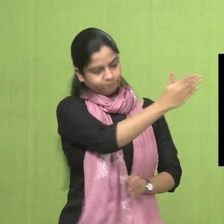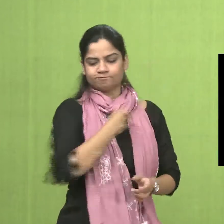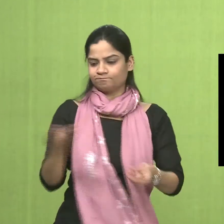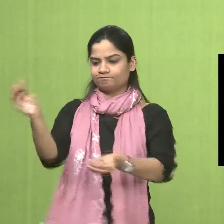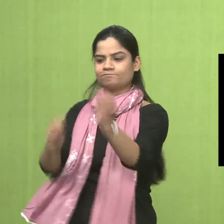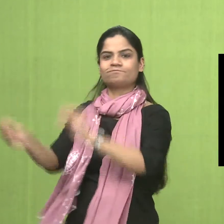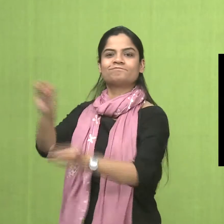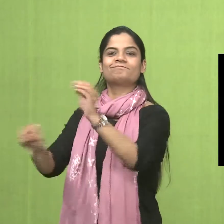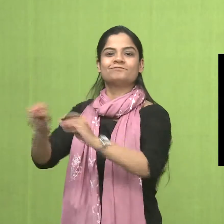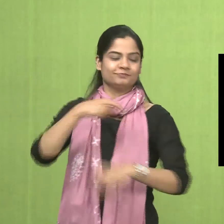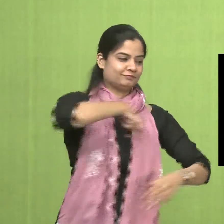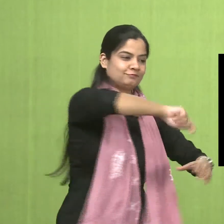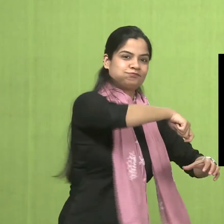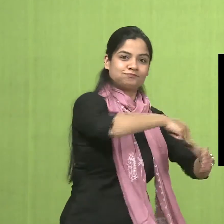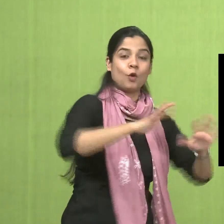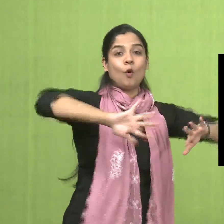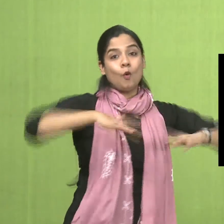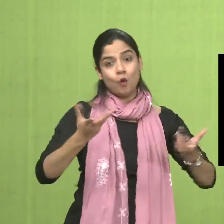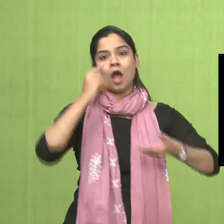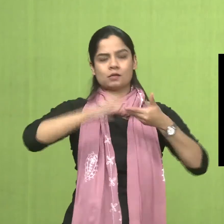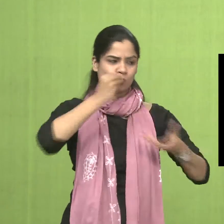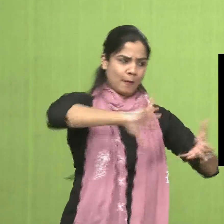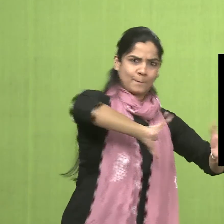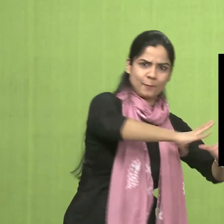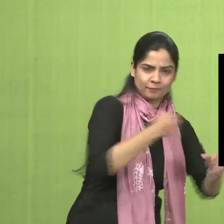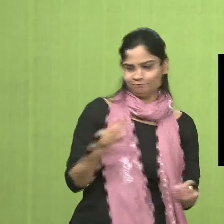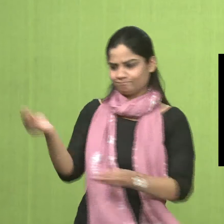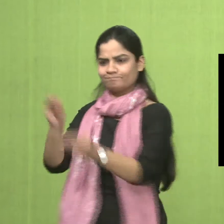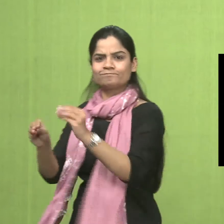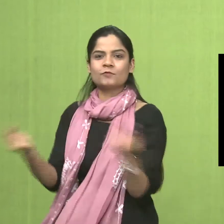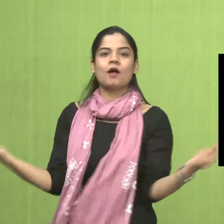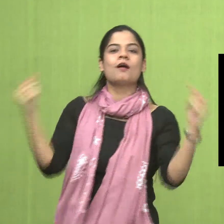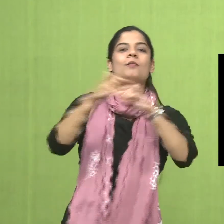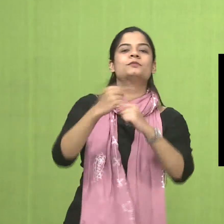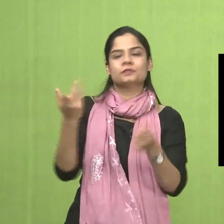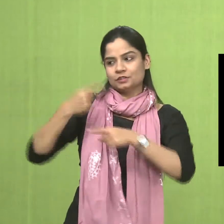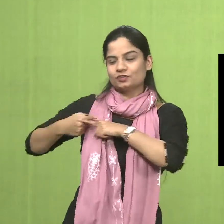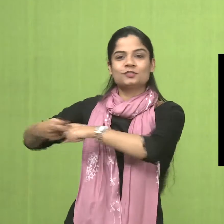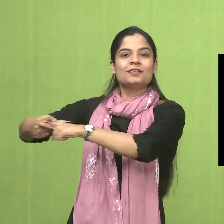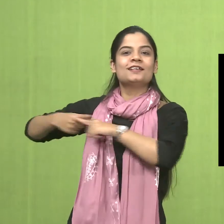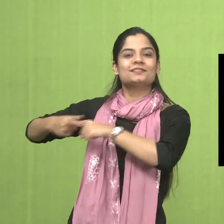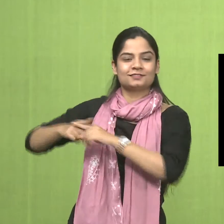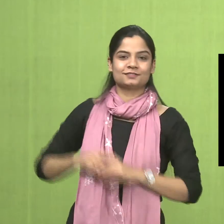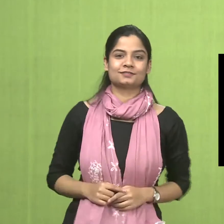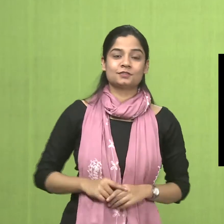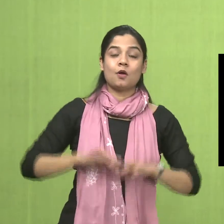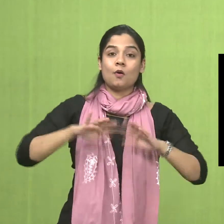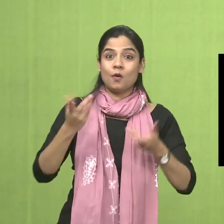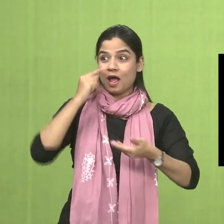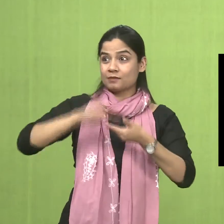up the children. Or husband can cook and women can take the lead of dressing up the children. If sometimes